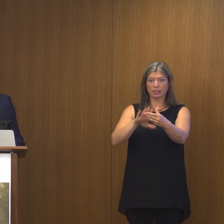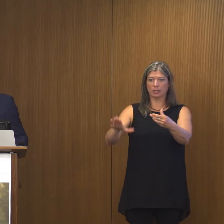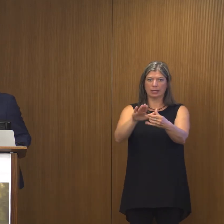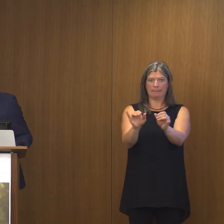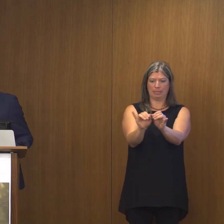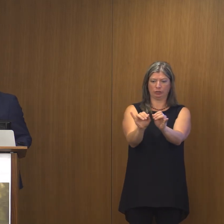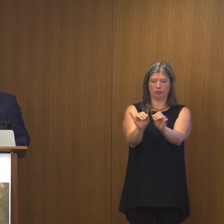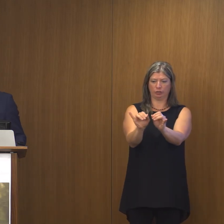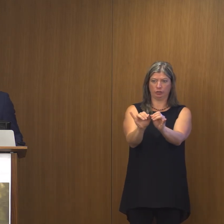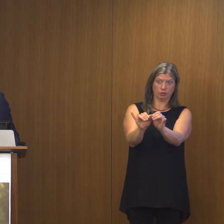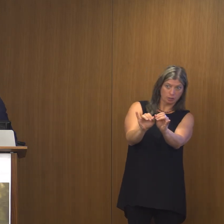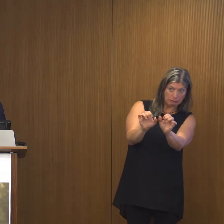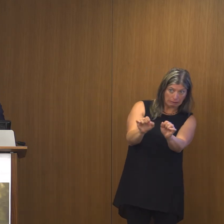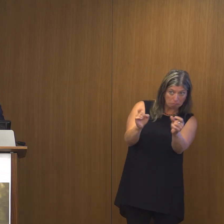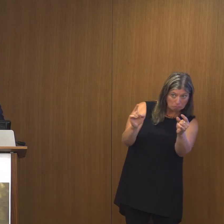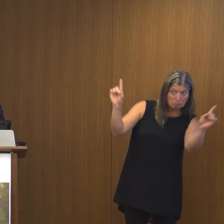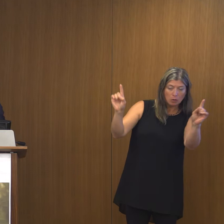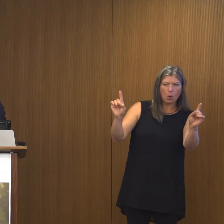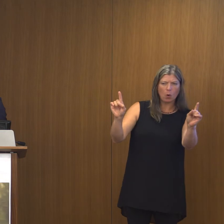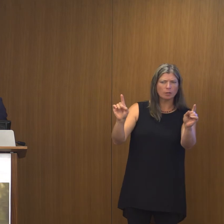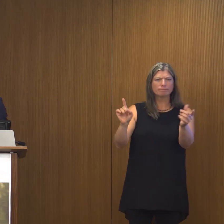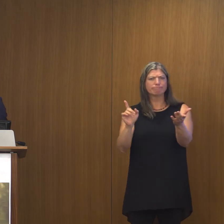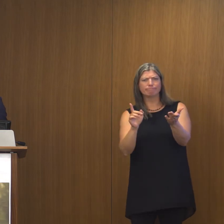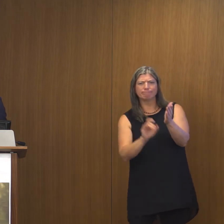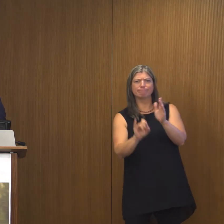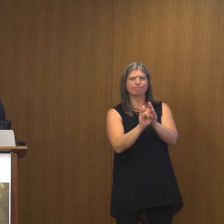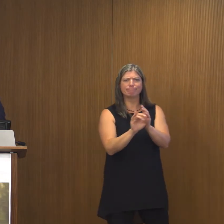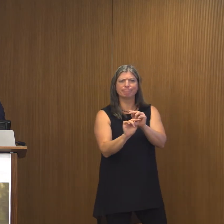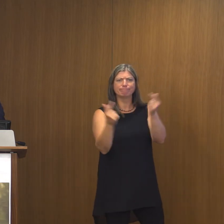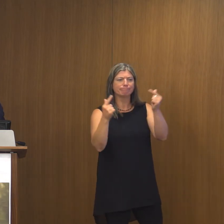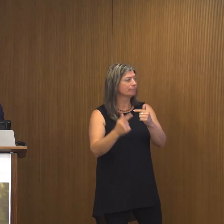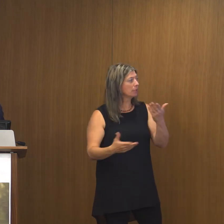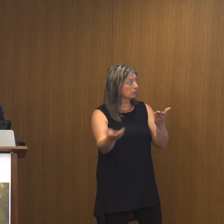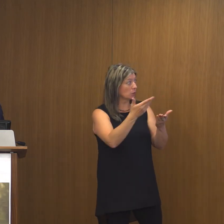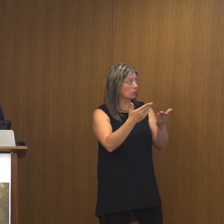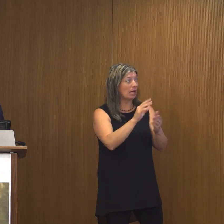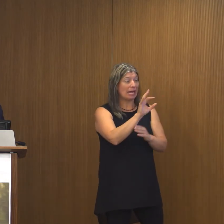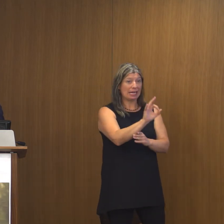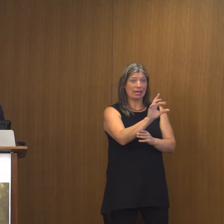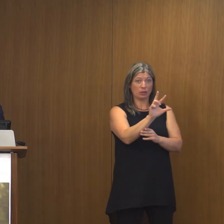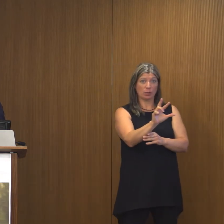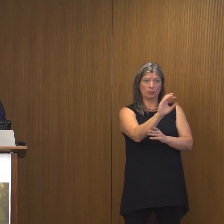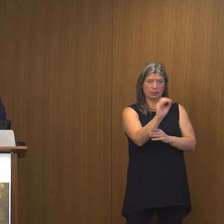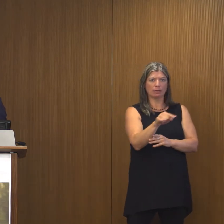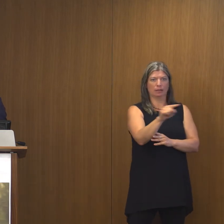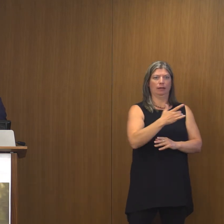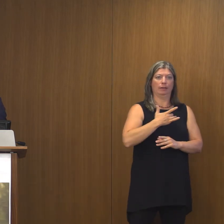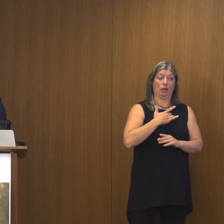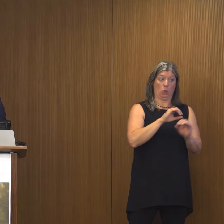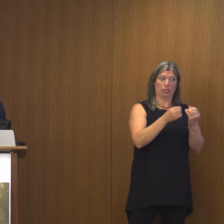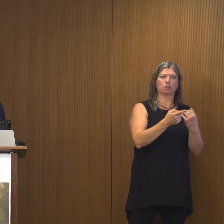measuring inclusion. So 93% of organizations saw that as important or very important.